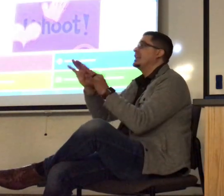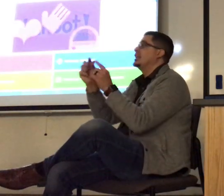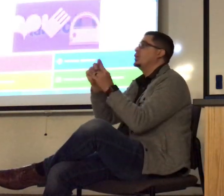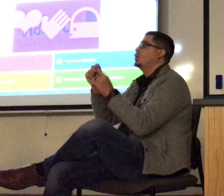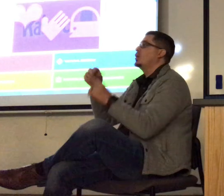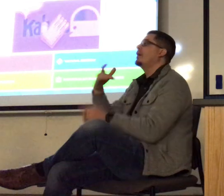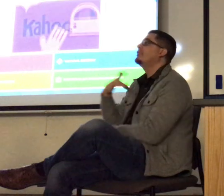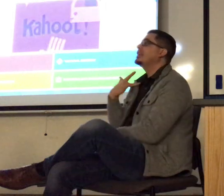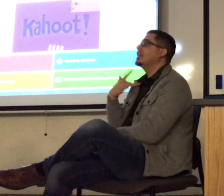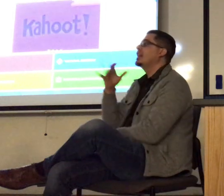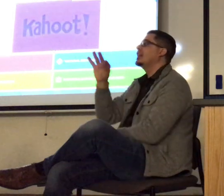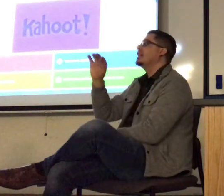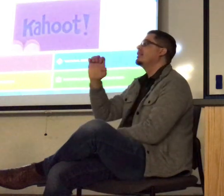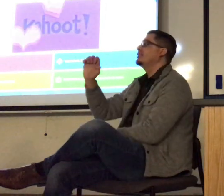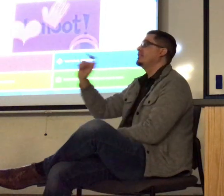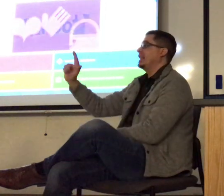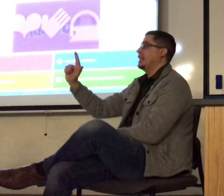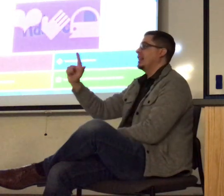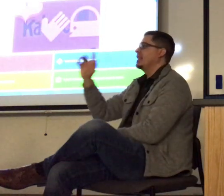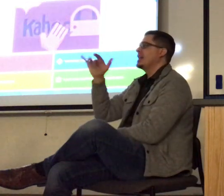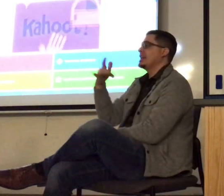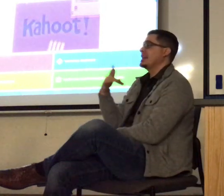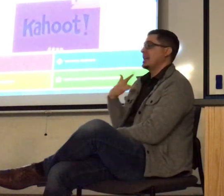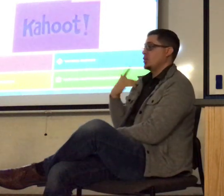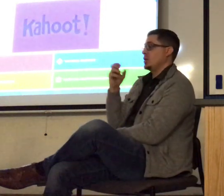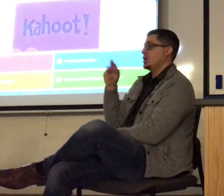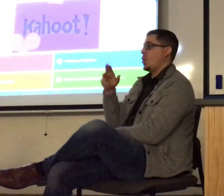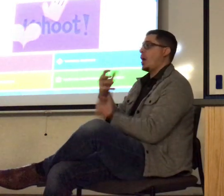You feel something, is that sensory or motor?